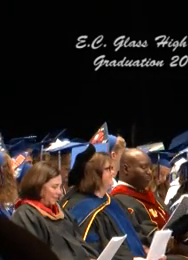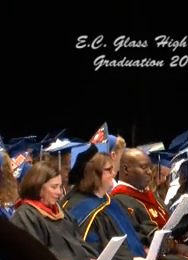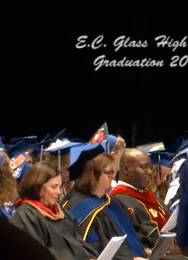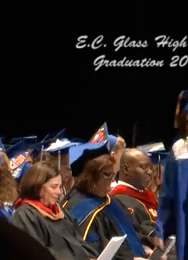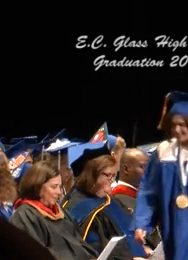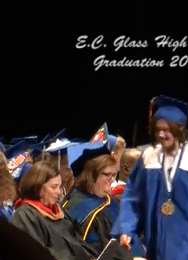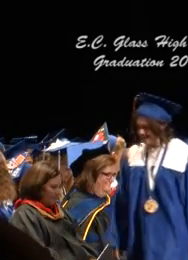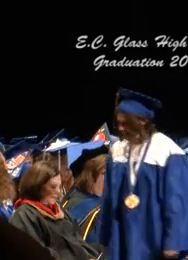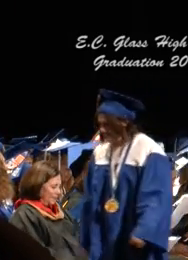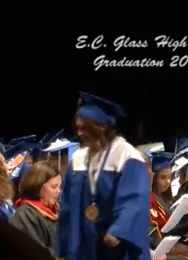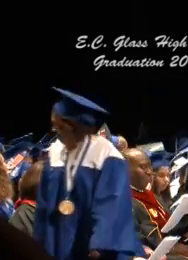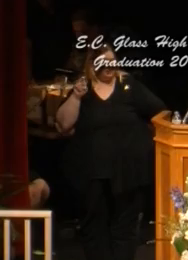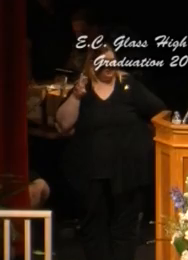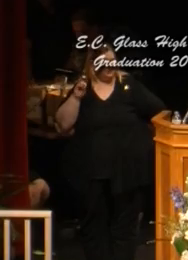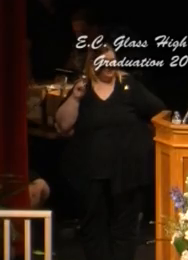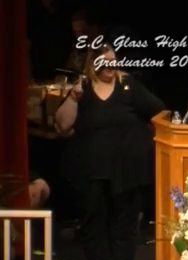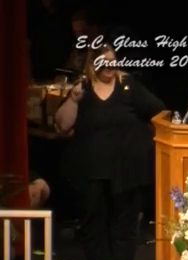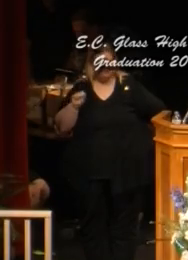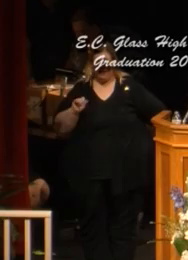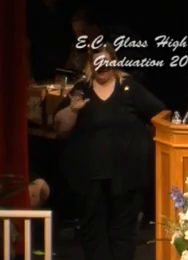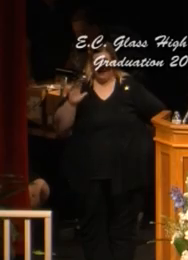Nicholas Reed Underwood.